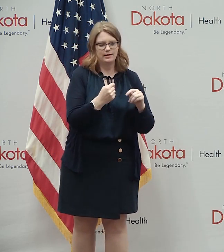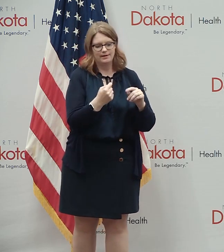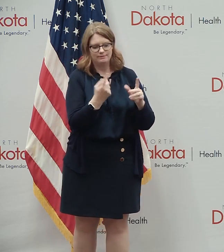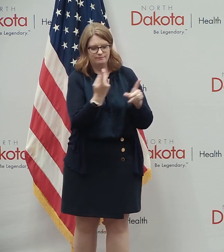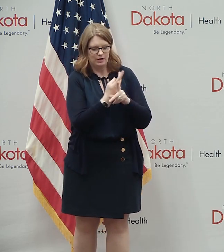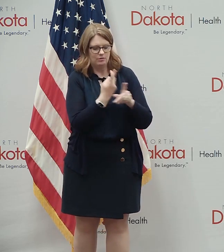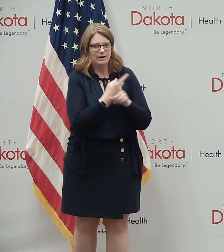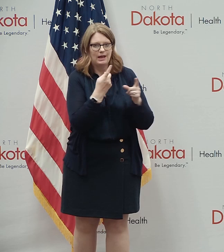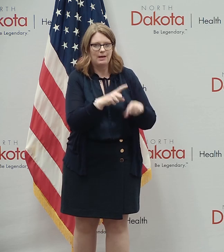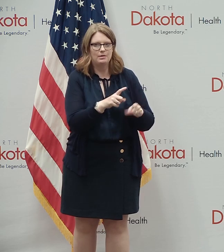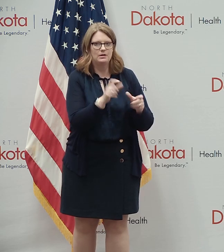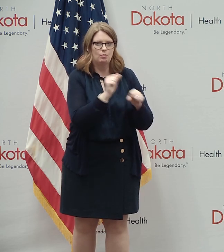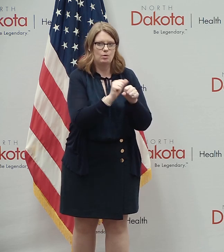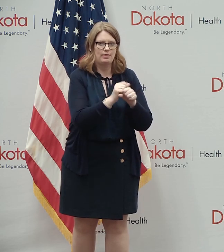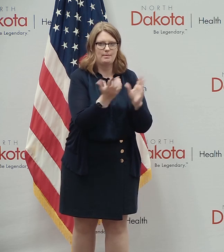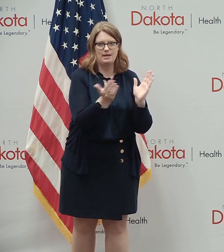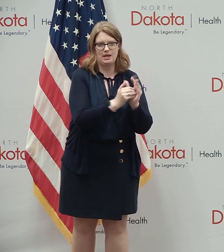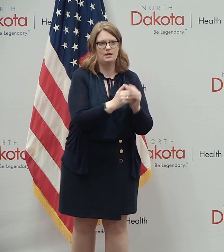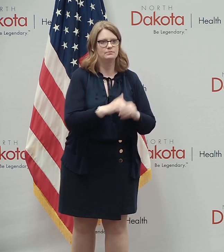happened and work with them again.